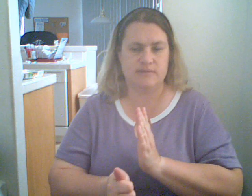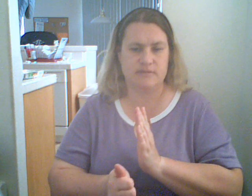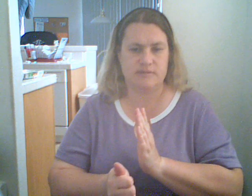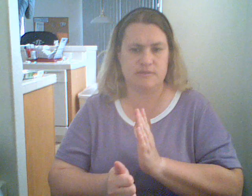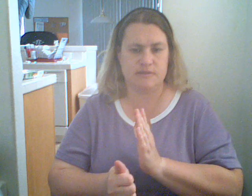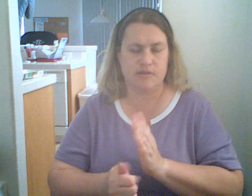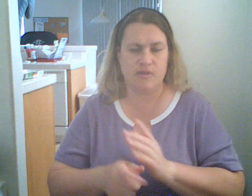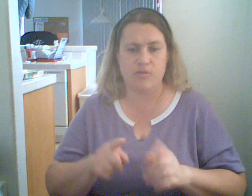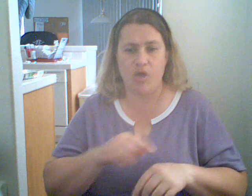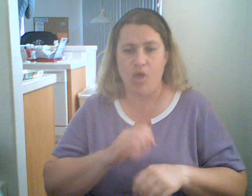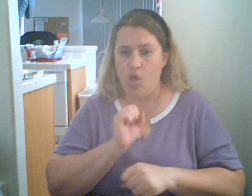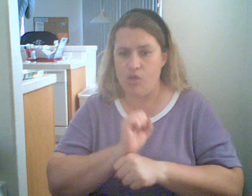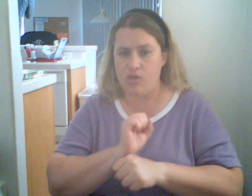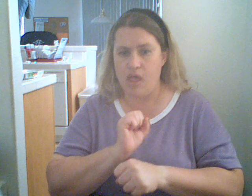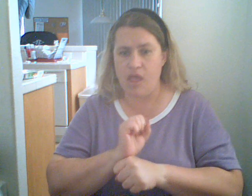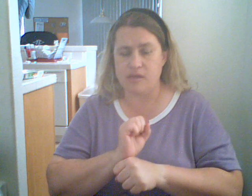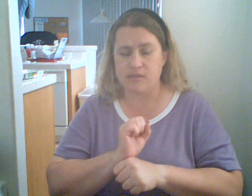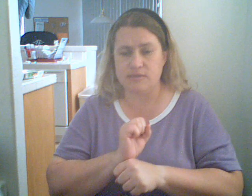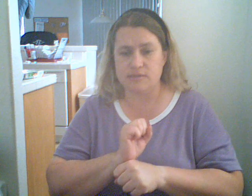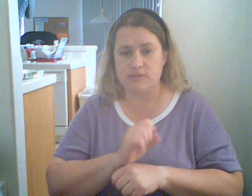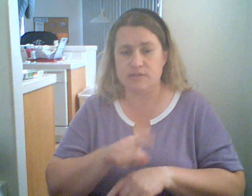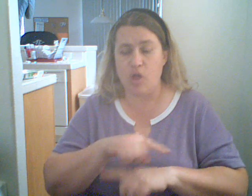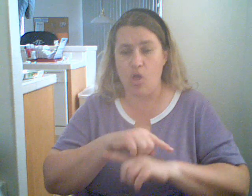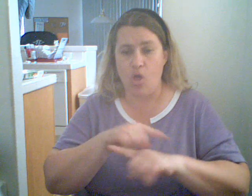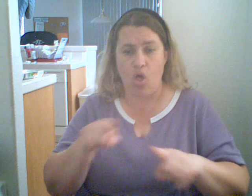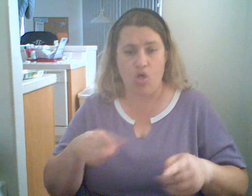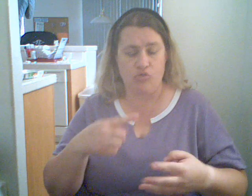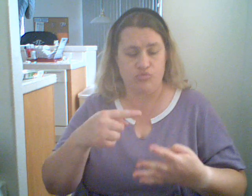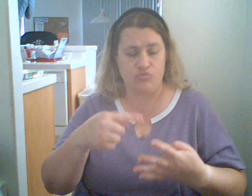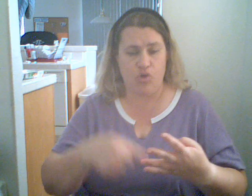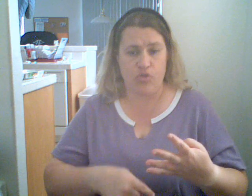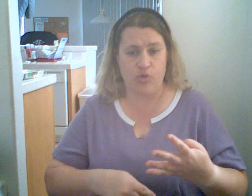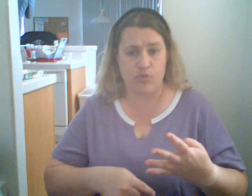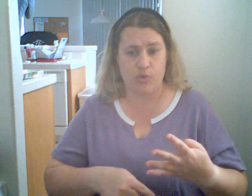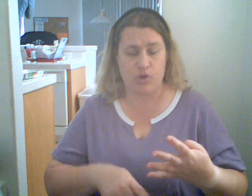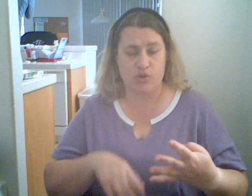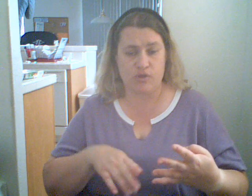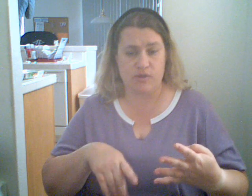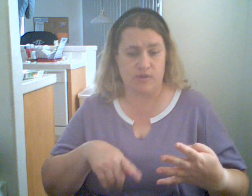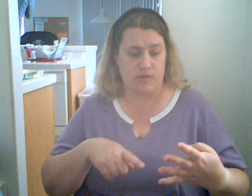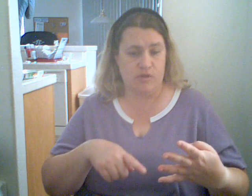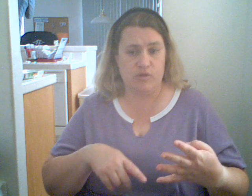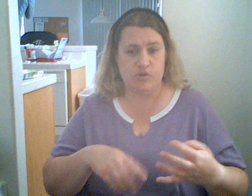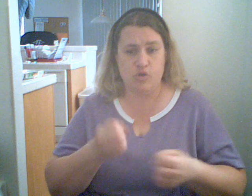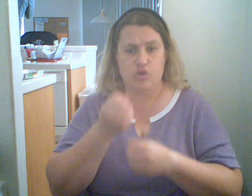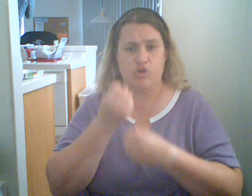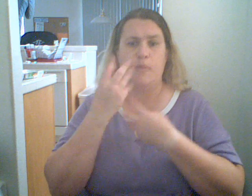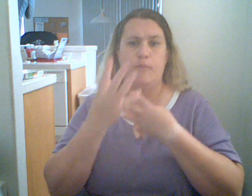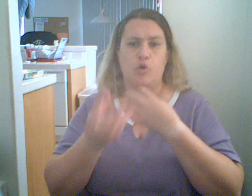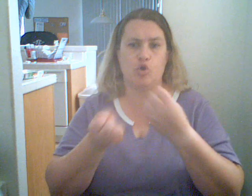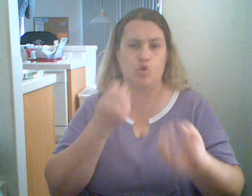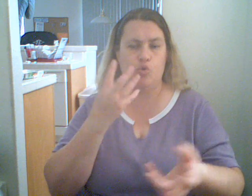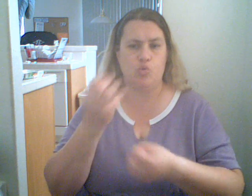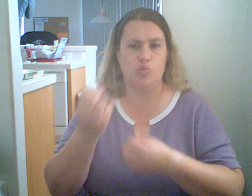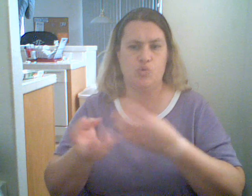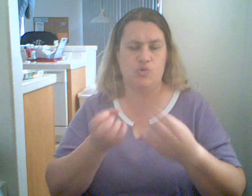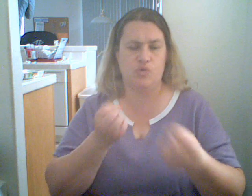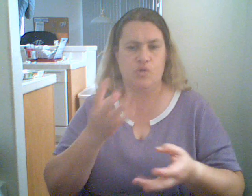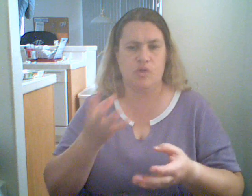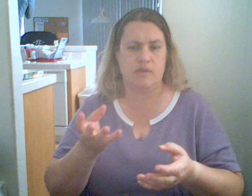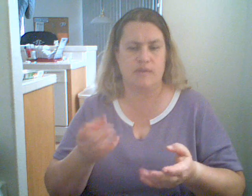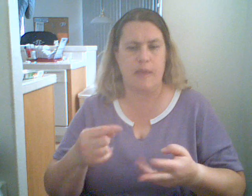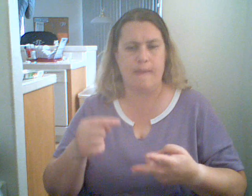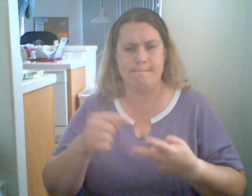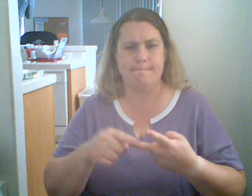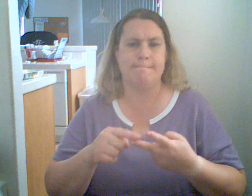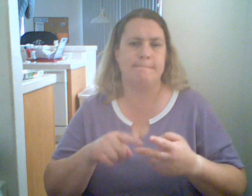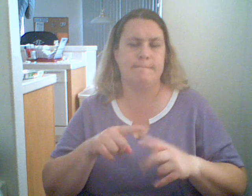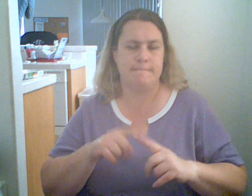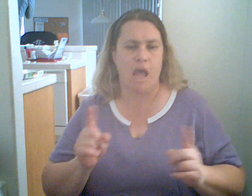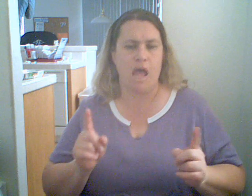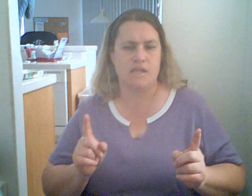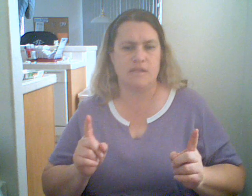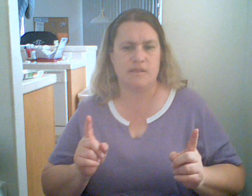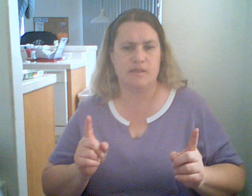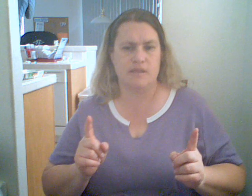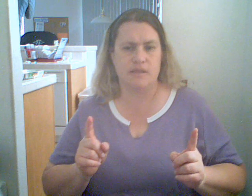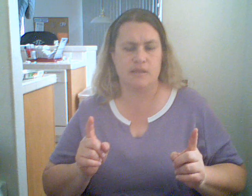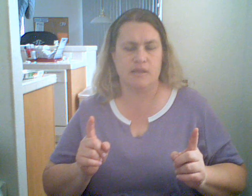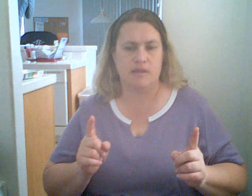parts are not only skills that you need to be able to produce, but it's knowledge that you need